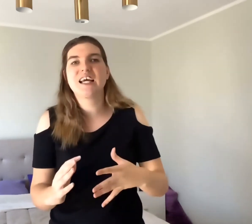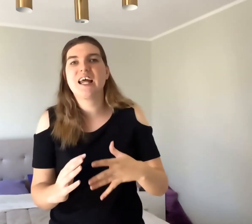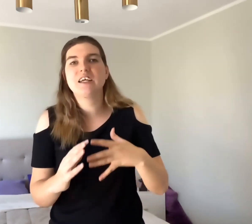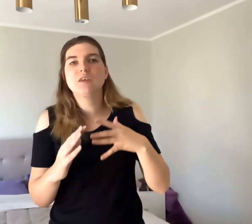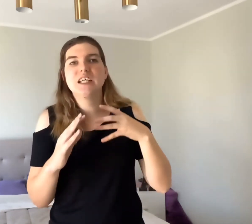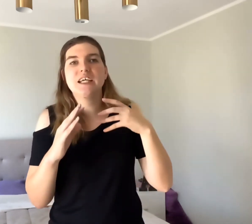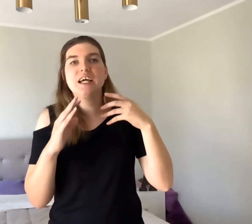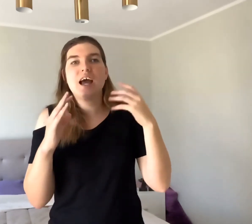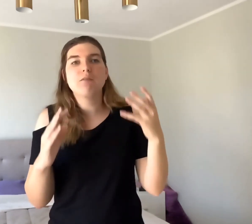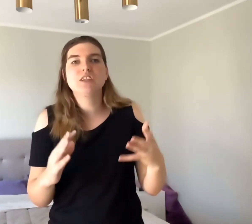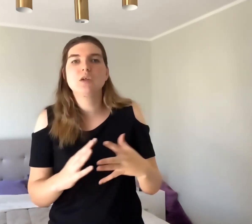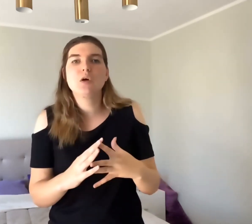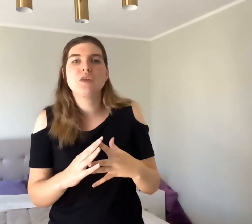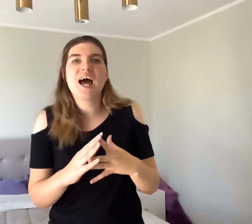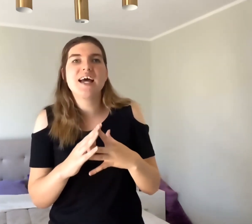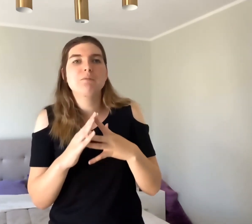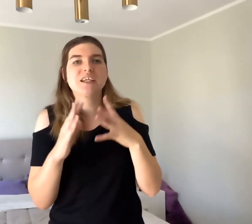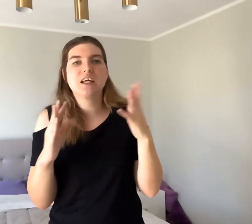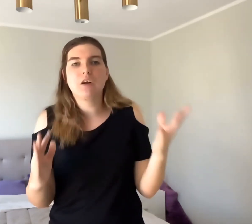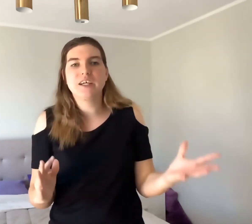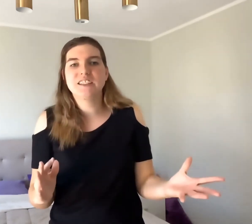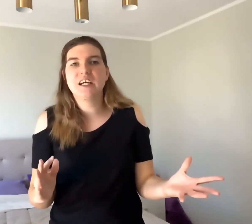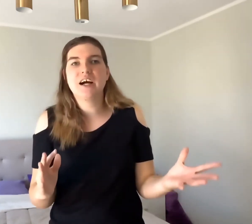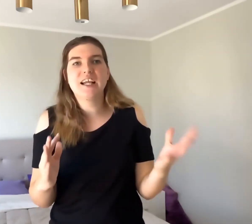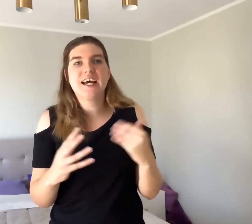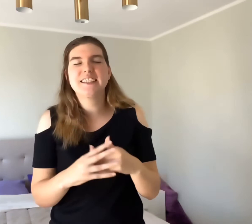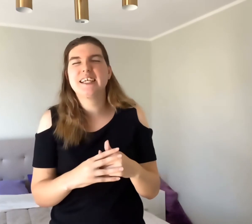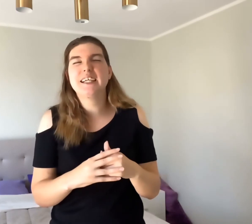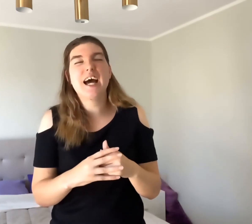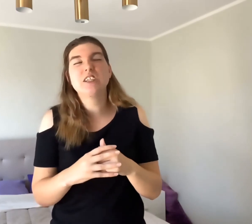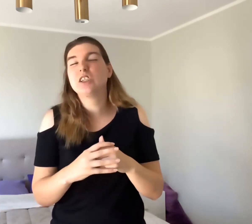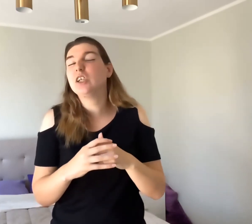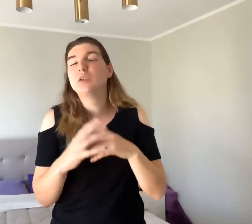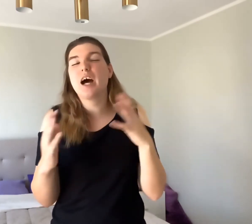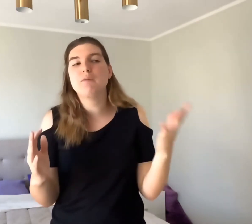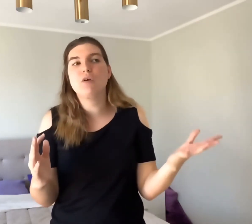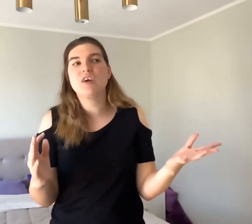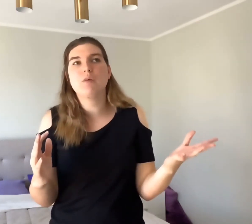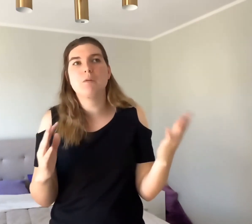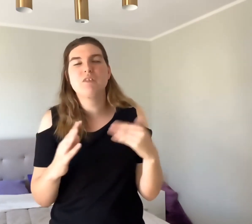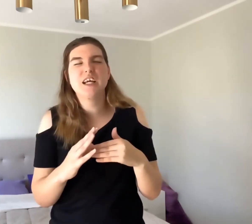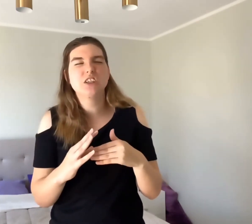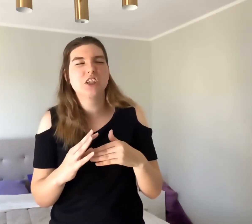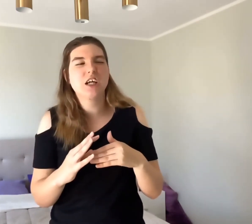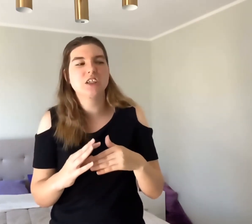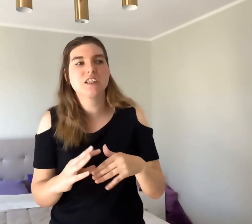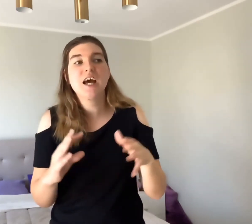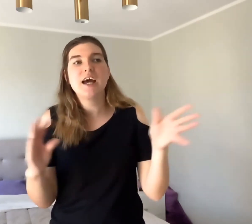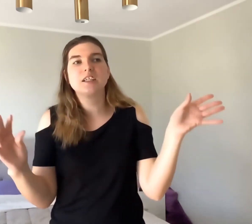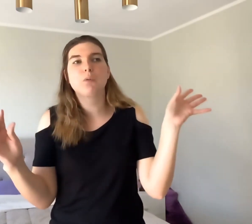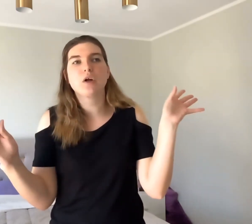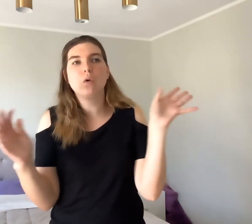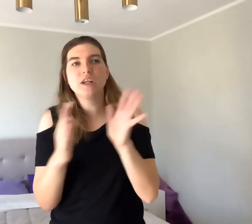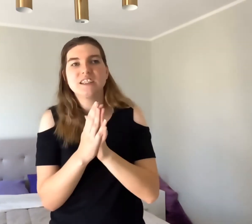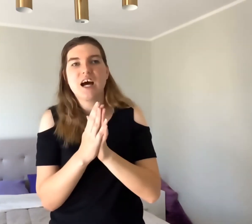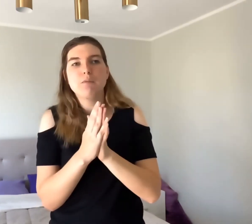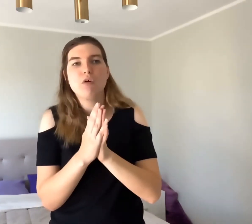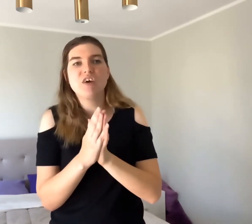like using. And once you know that, it makes it a lot easier. And like I said, I just use iMovie when I'm finished. I just export it all into iMovie. I